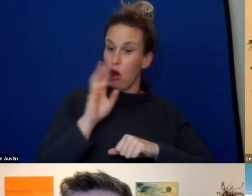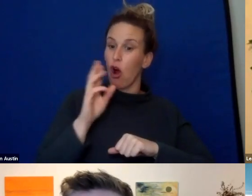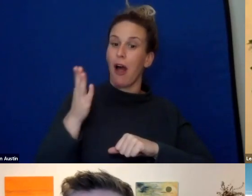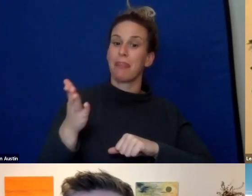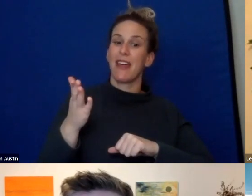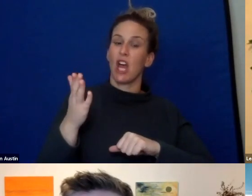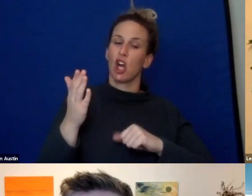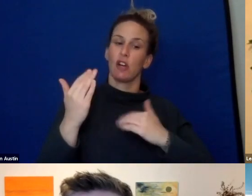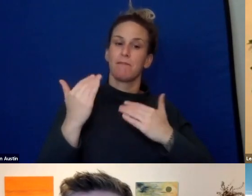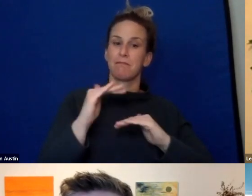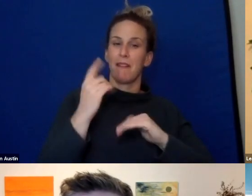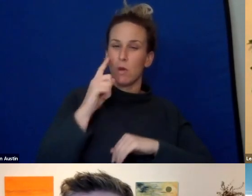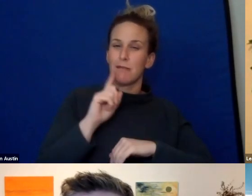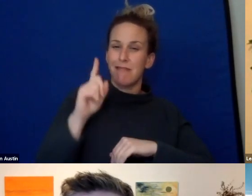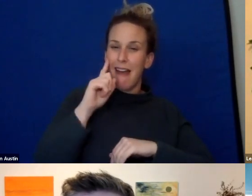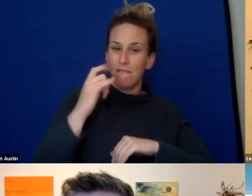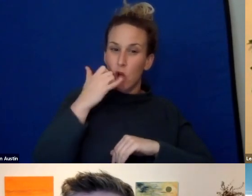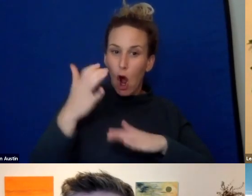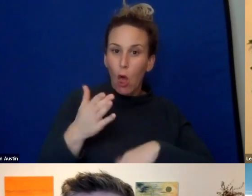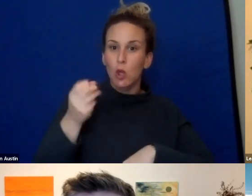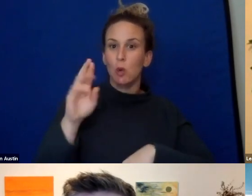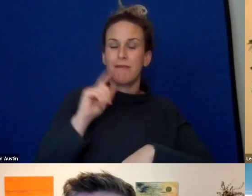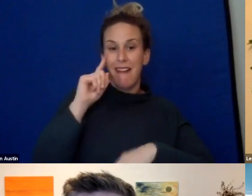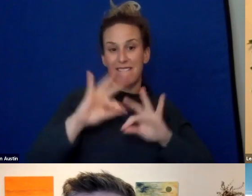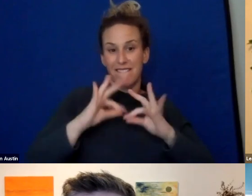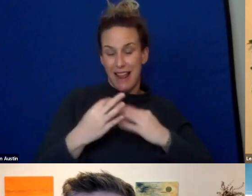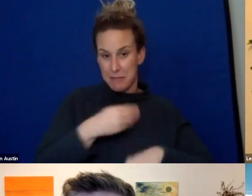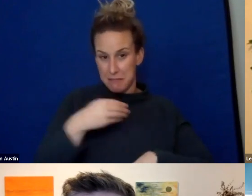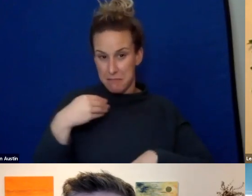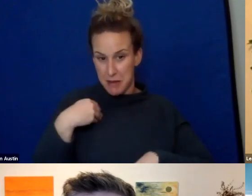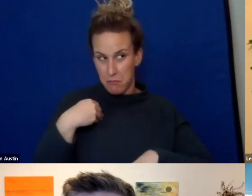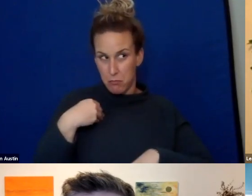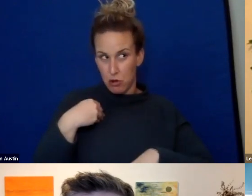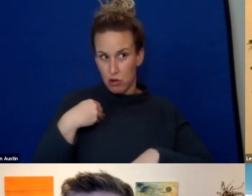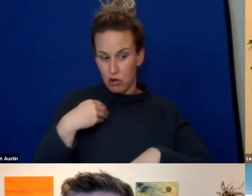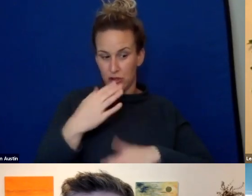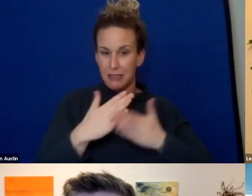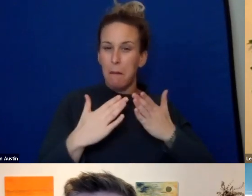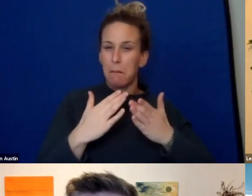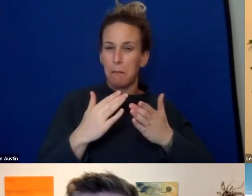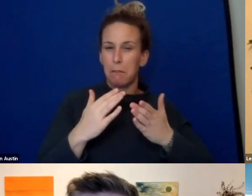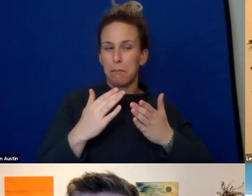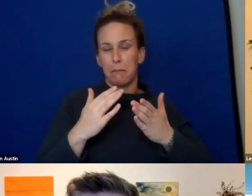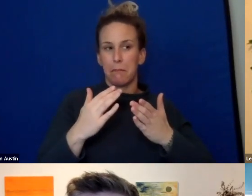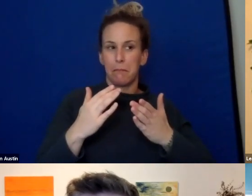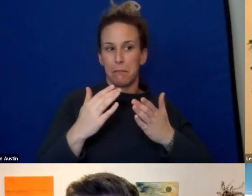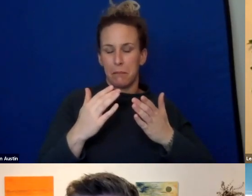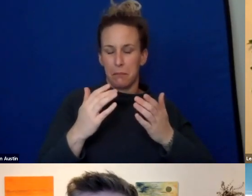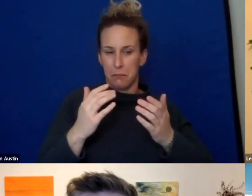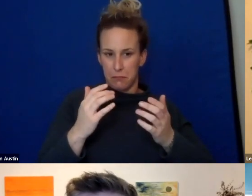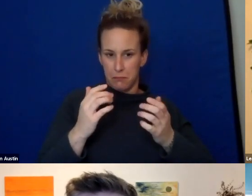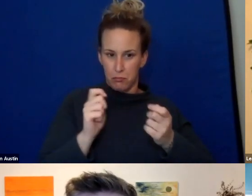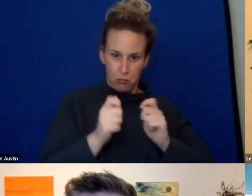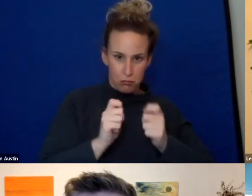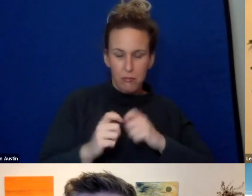callers or deaf family members um i'll share my understanding and then jess and vic if you have